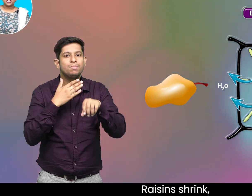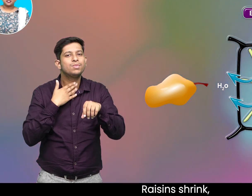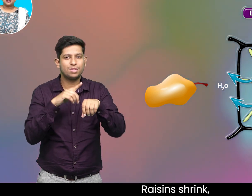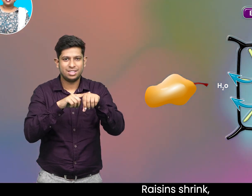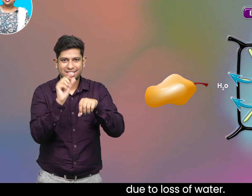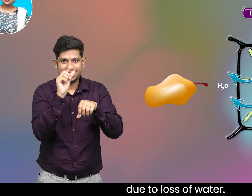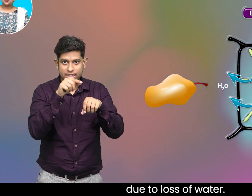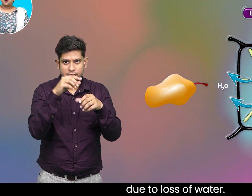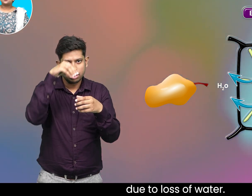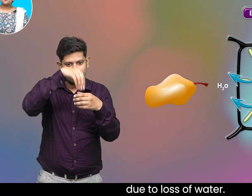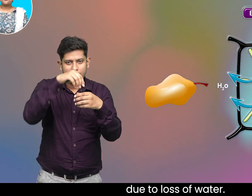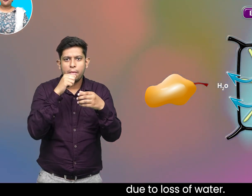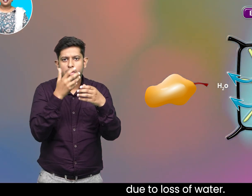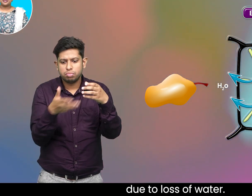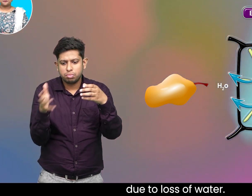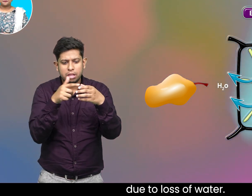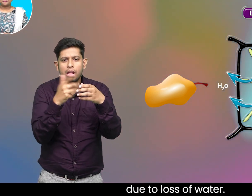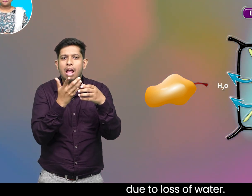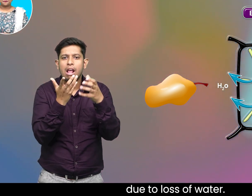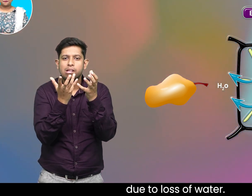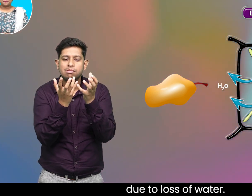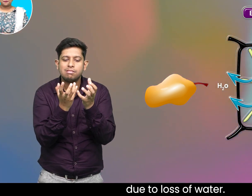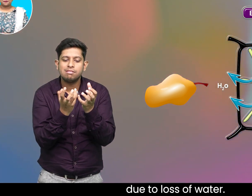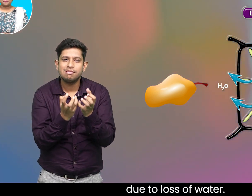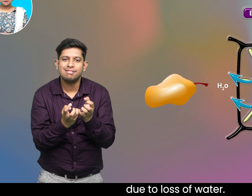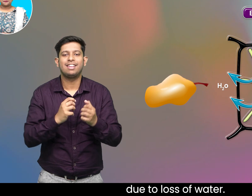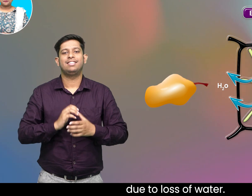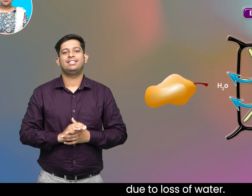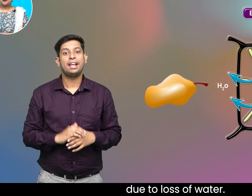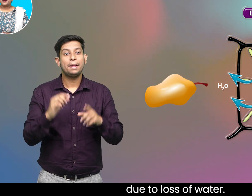Resins shrink due to loss of water.